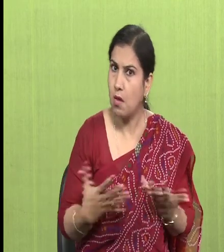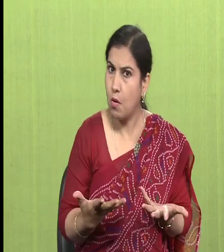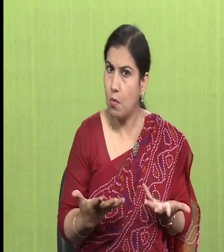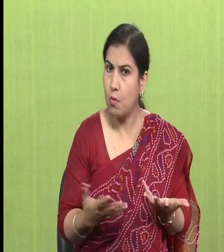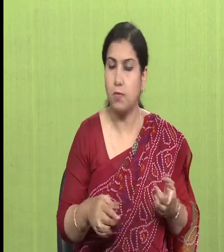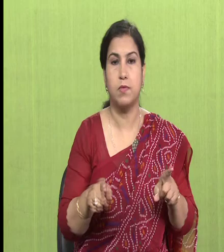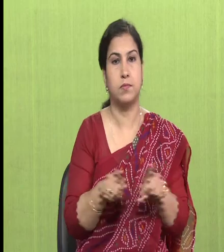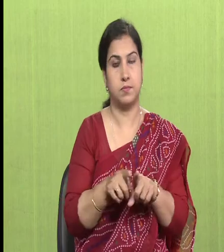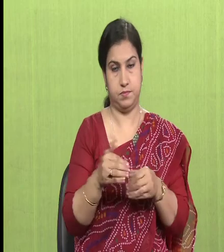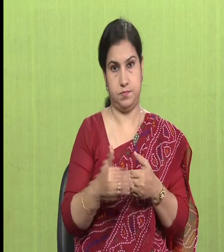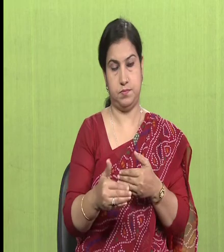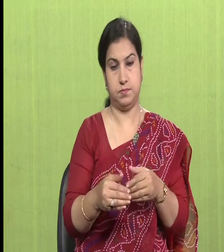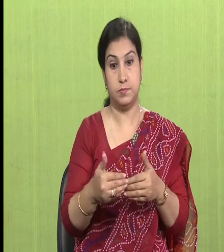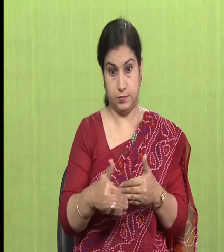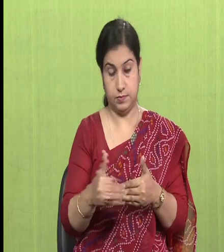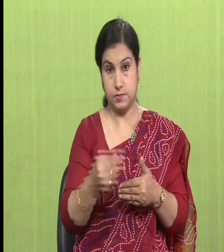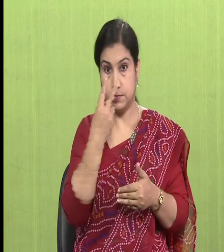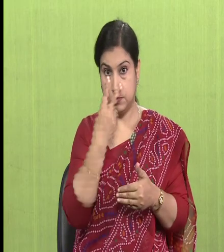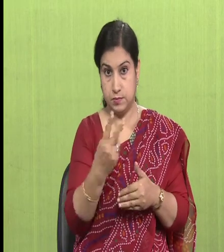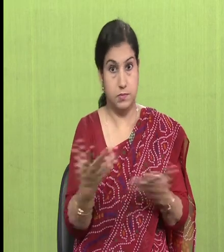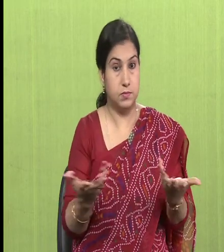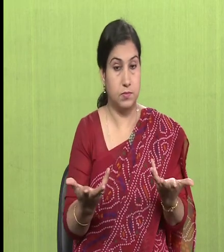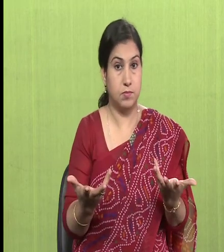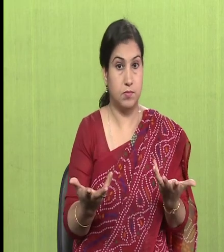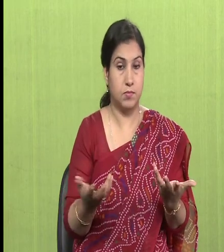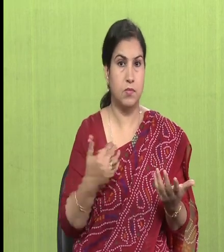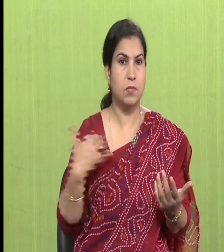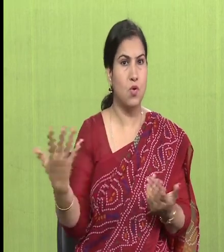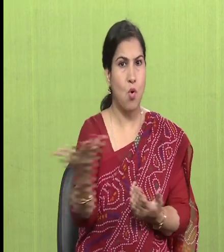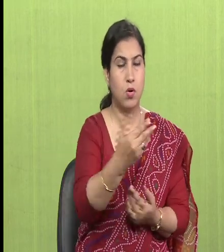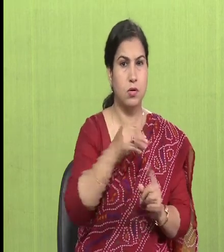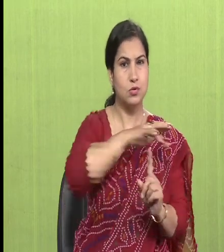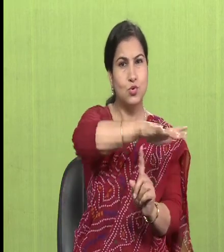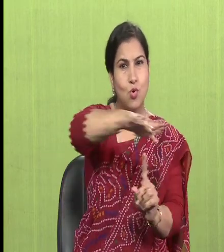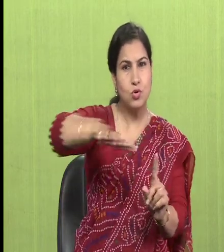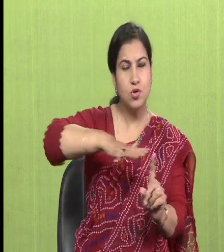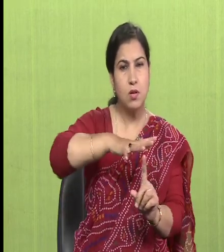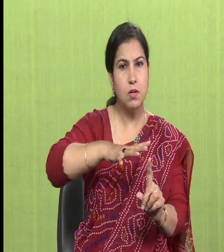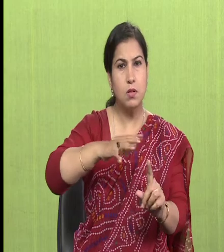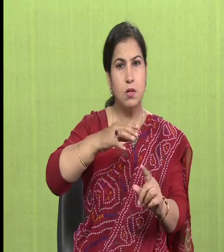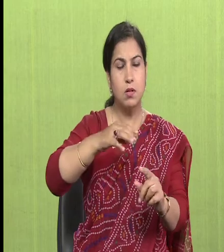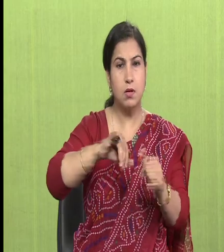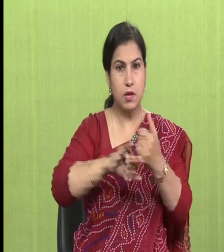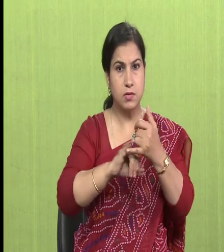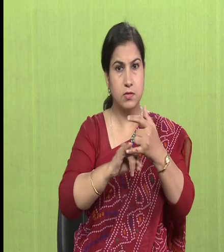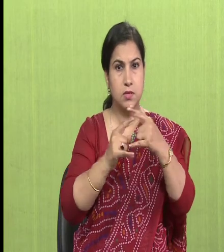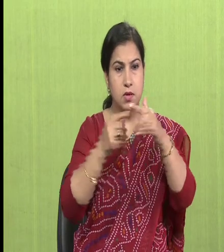Learners, by now you know that social science has many subjects